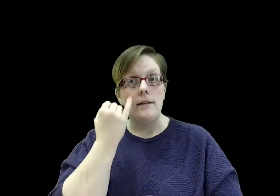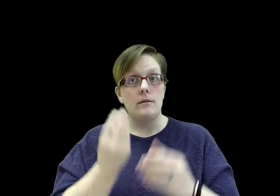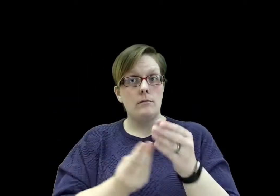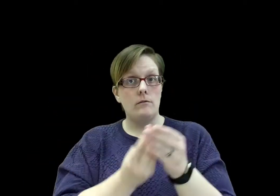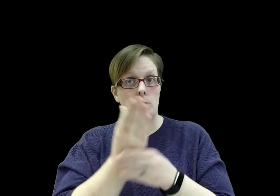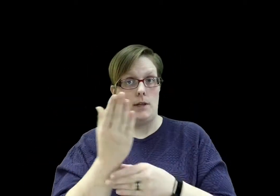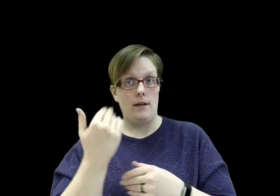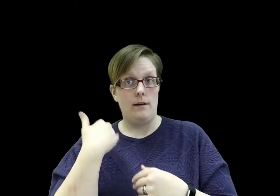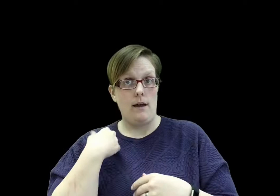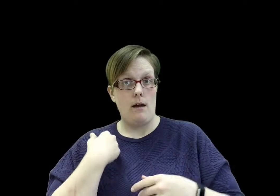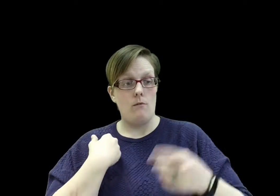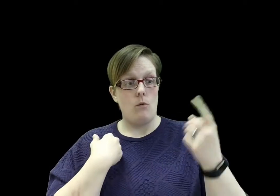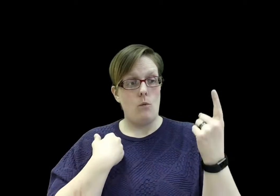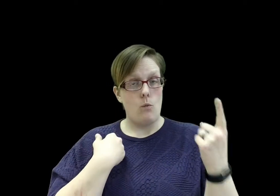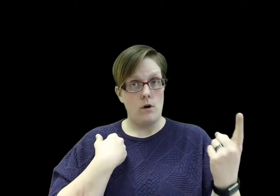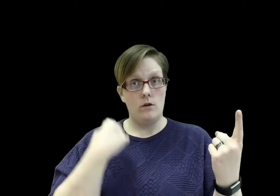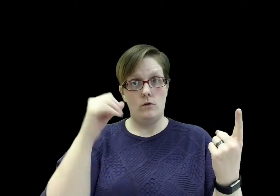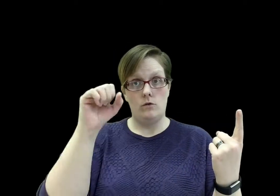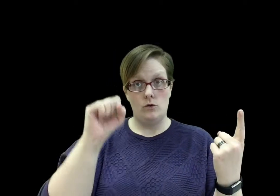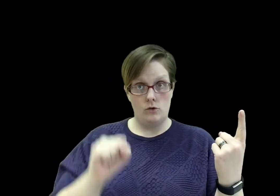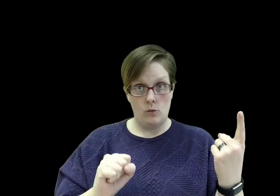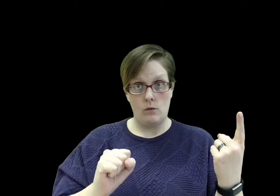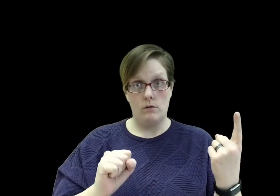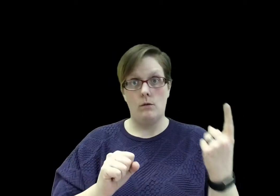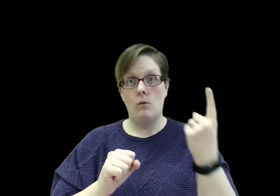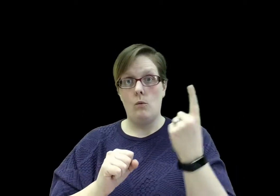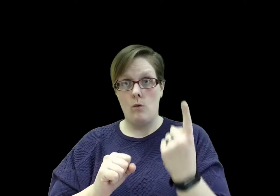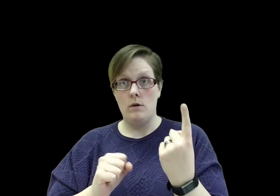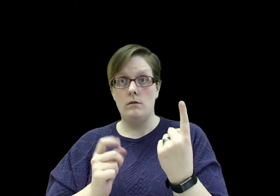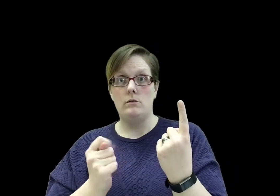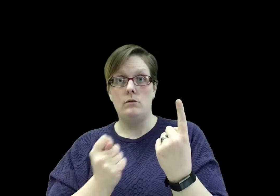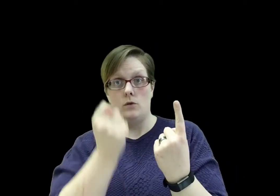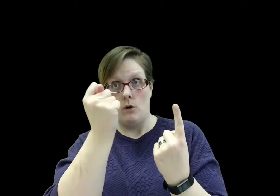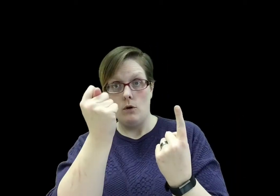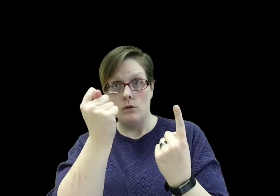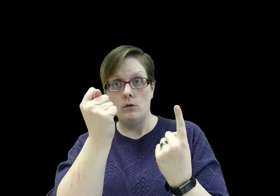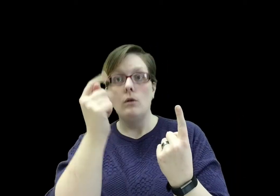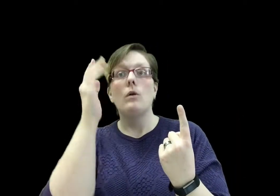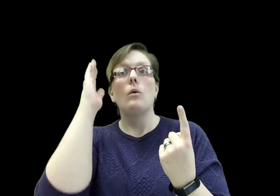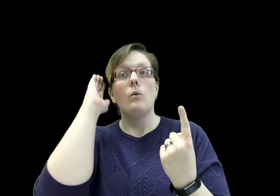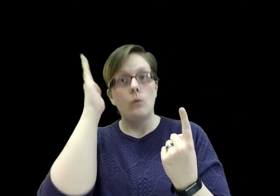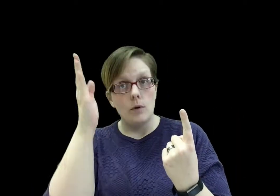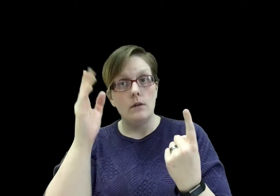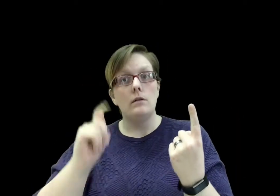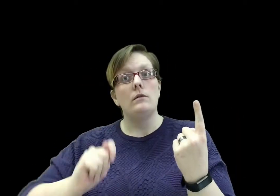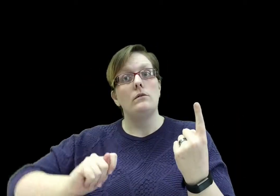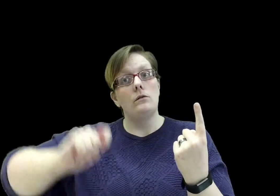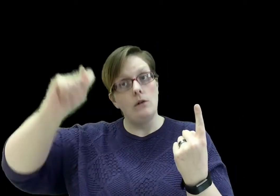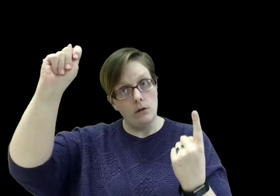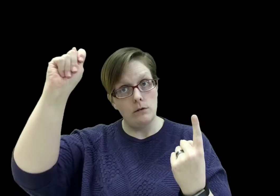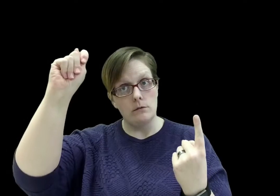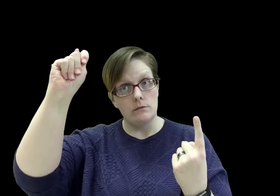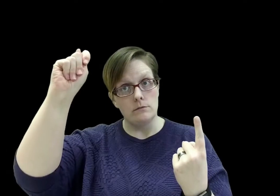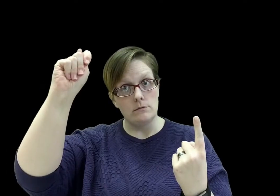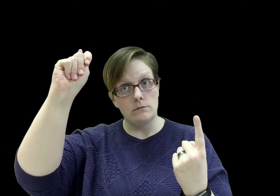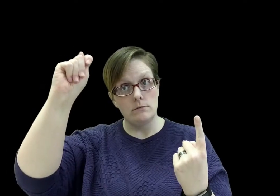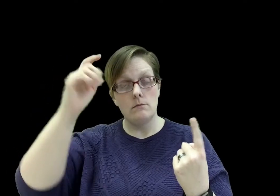plant. If the plant has 1 short gene and 1 tall gene, you will still get a